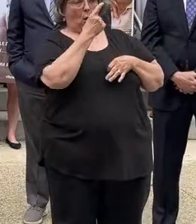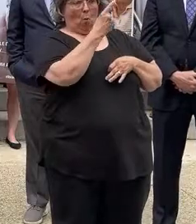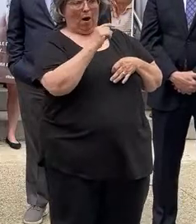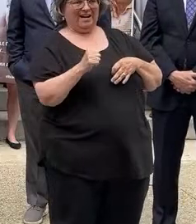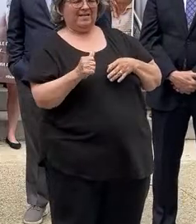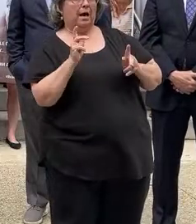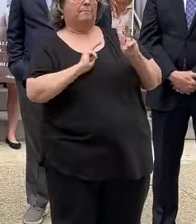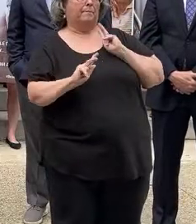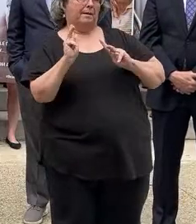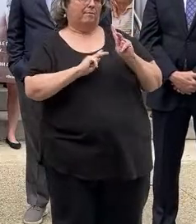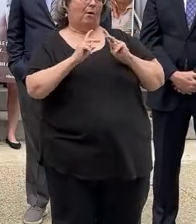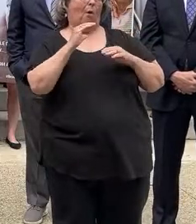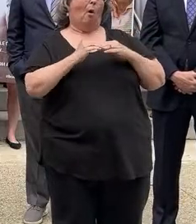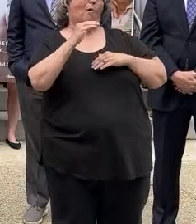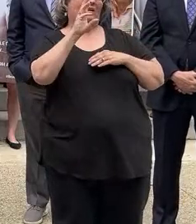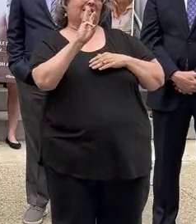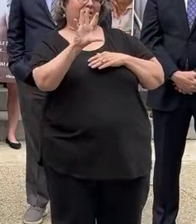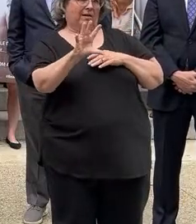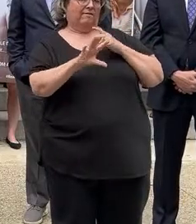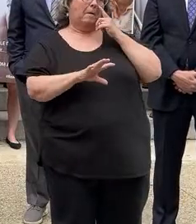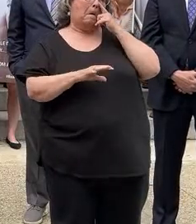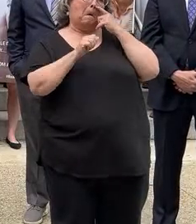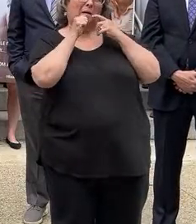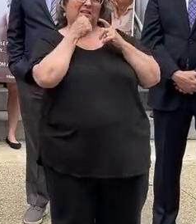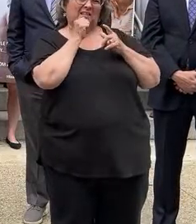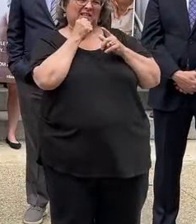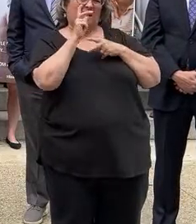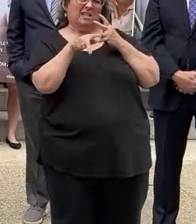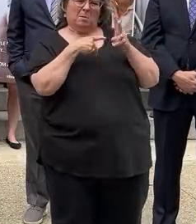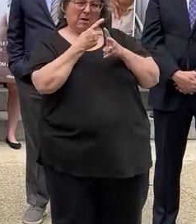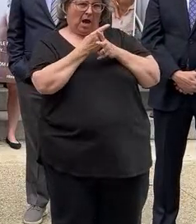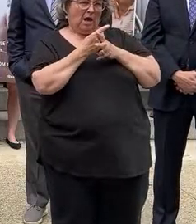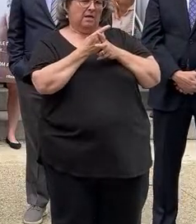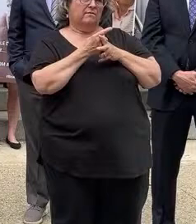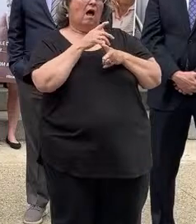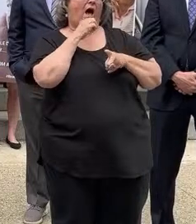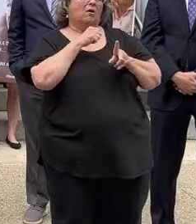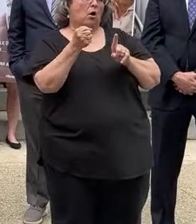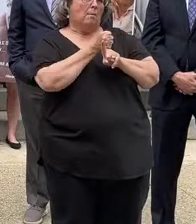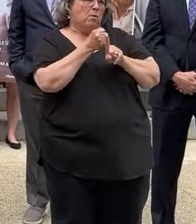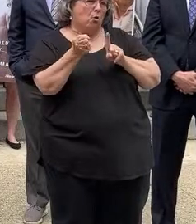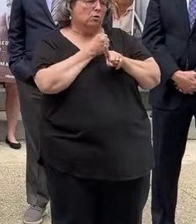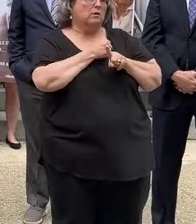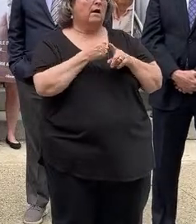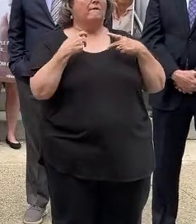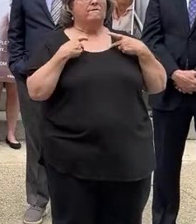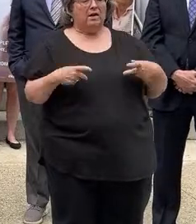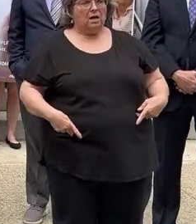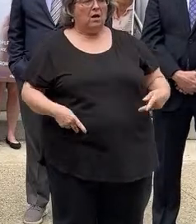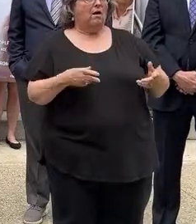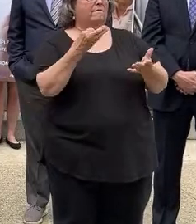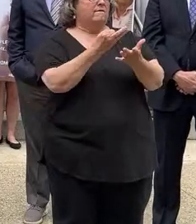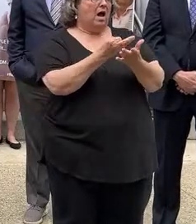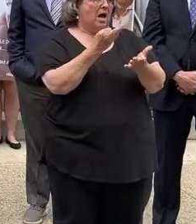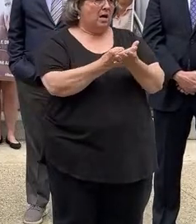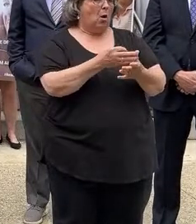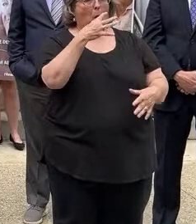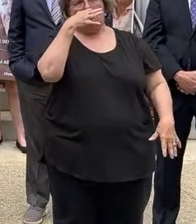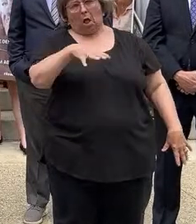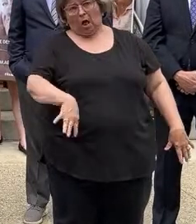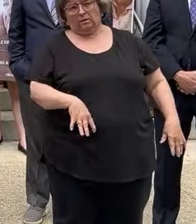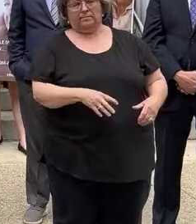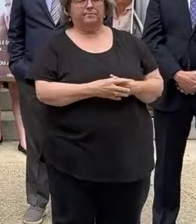10 people aged 65 and over suffers from some kind of elder abuse, whether that be physical, financial, or